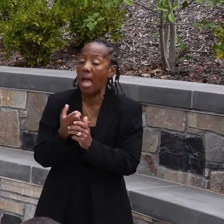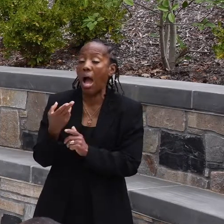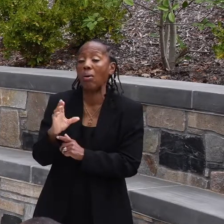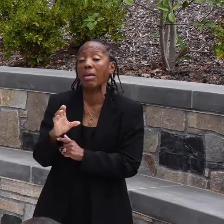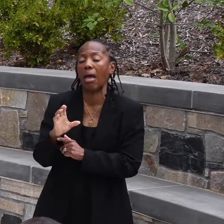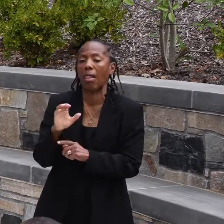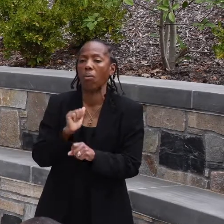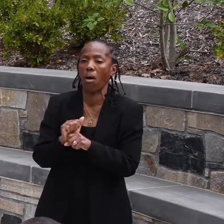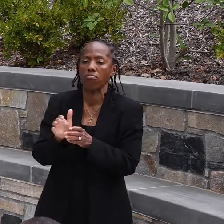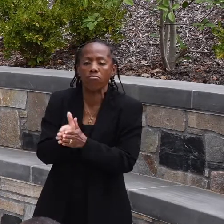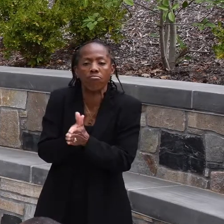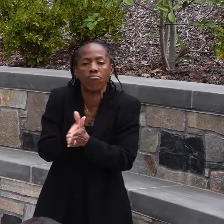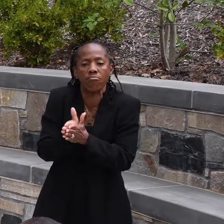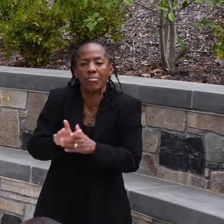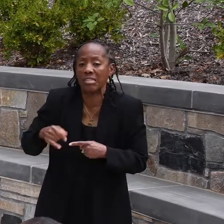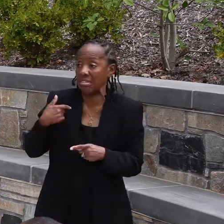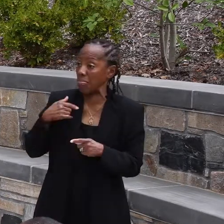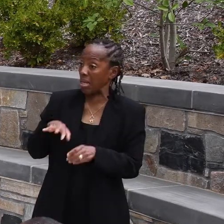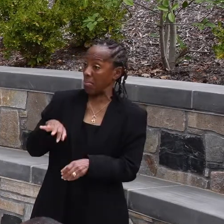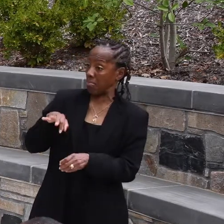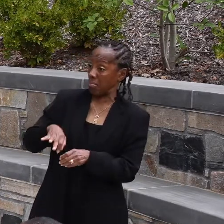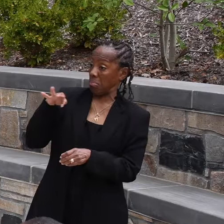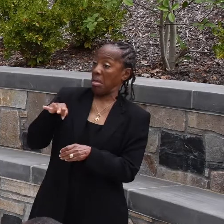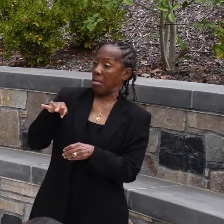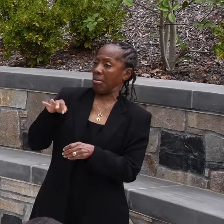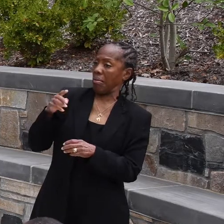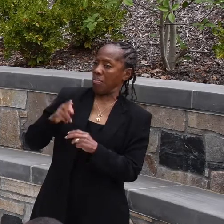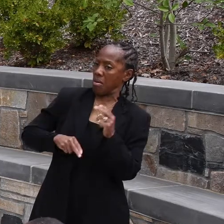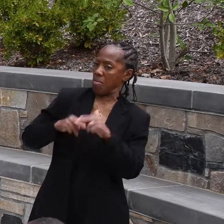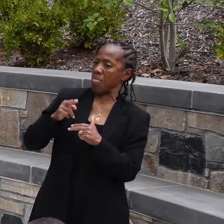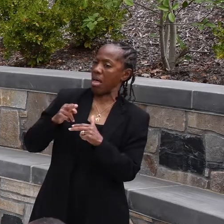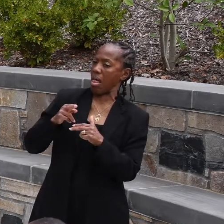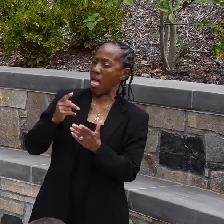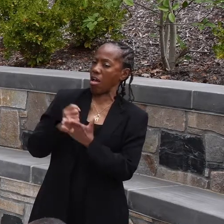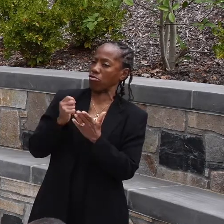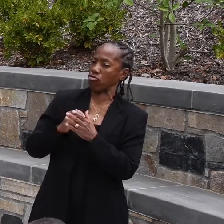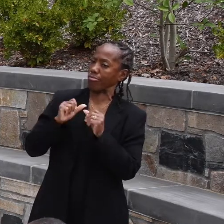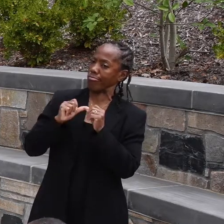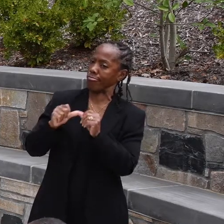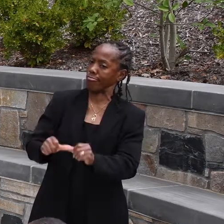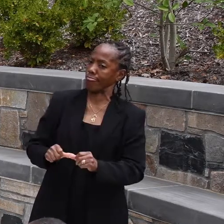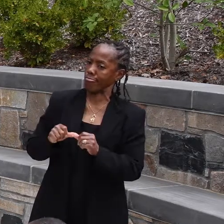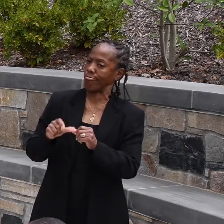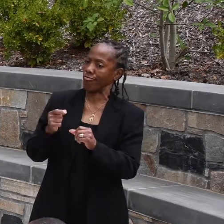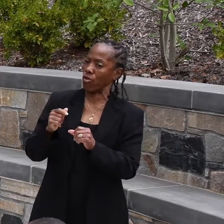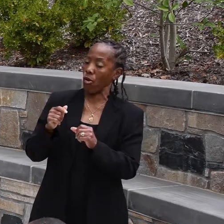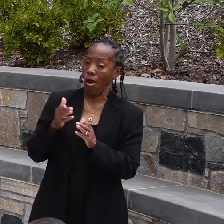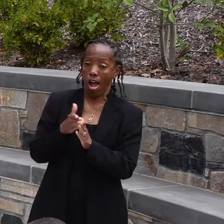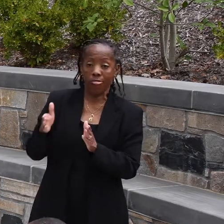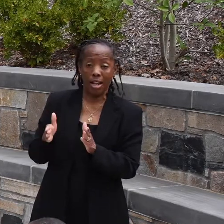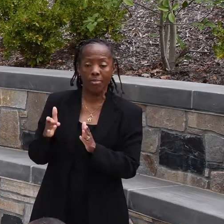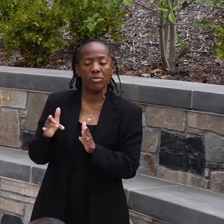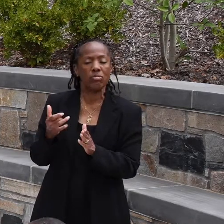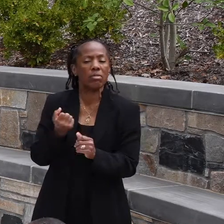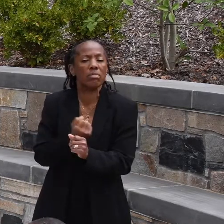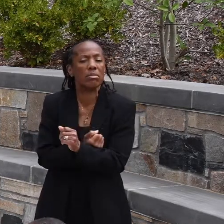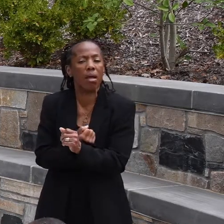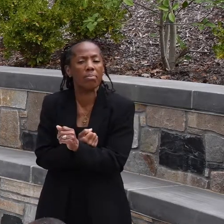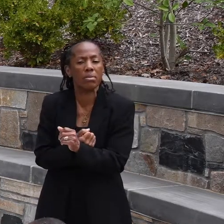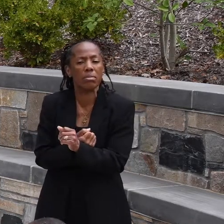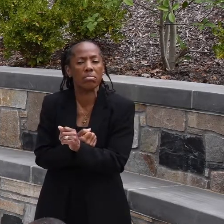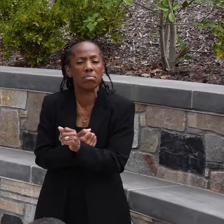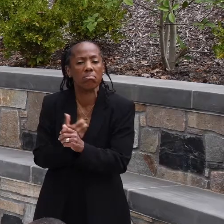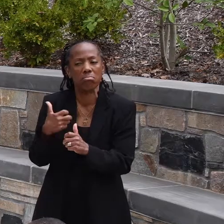Howard County has worked diligently since I was elected to build out our treatment continuum for our neighbors with substance